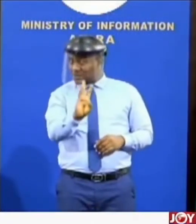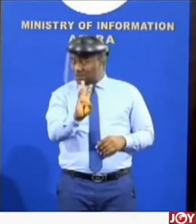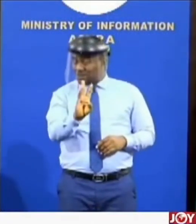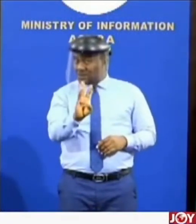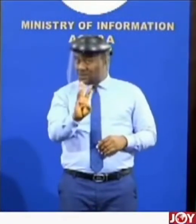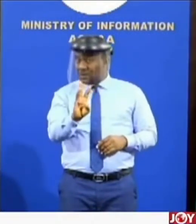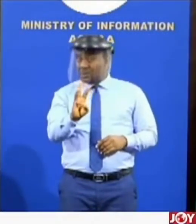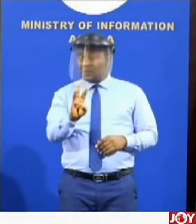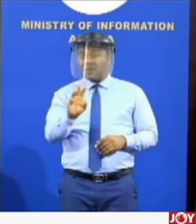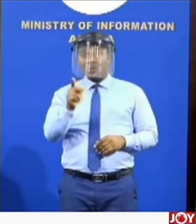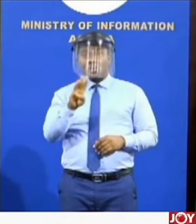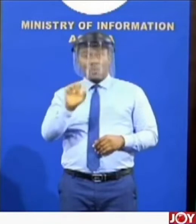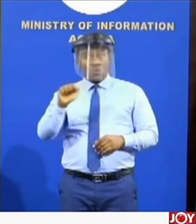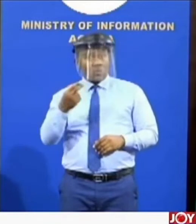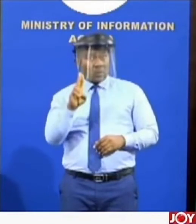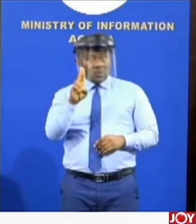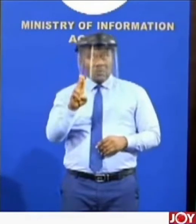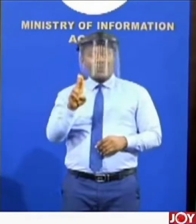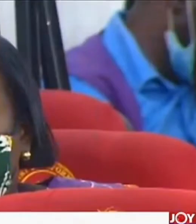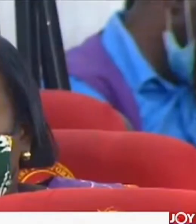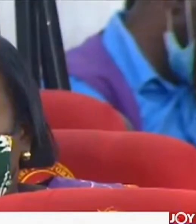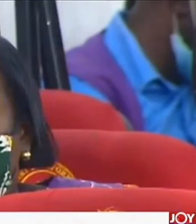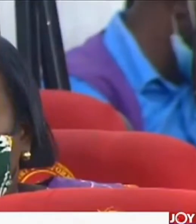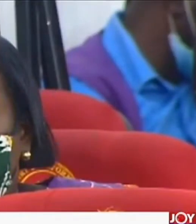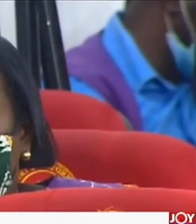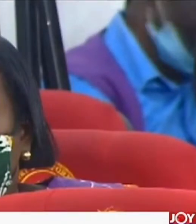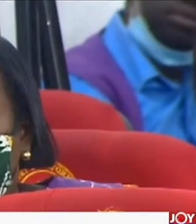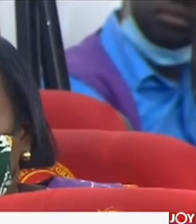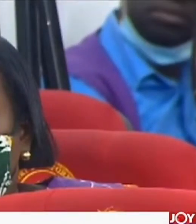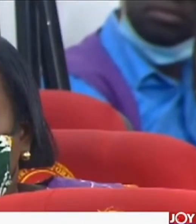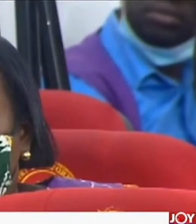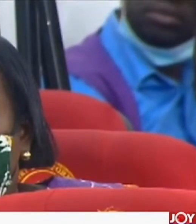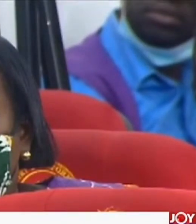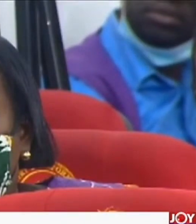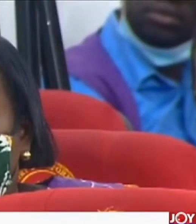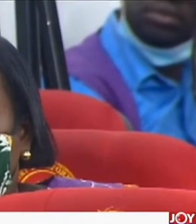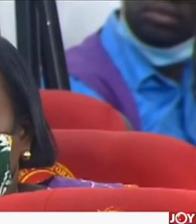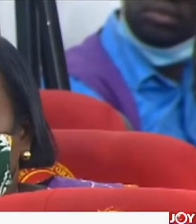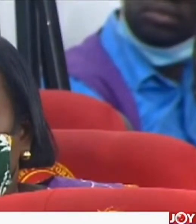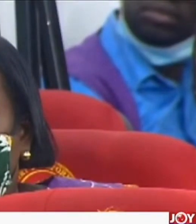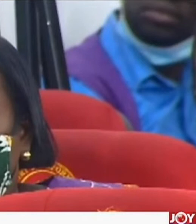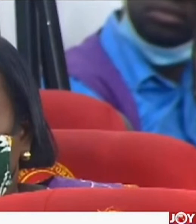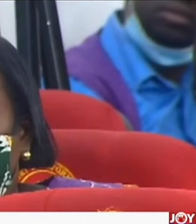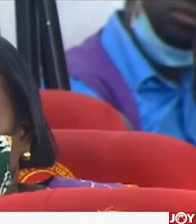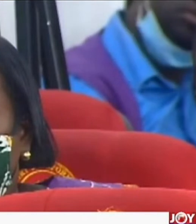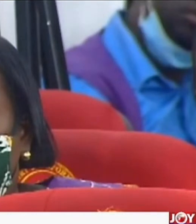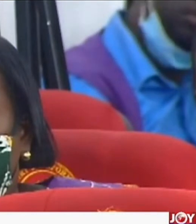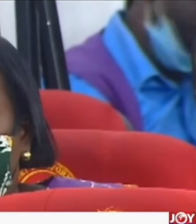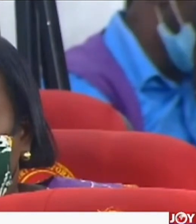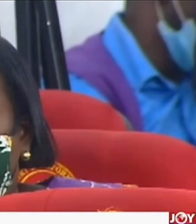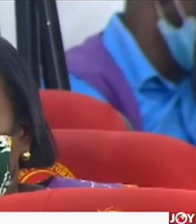and Kowa East 8. West region 16 came from Takwan Shayim, that's 16, and Wasa East